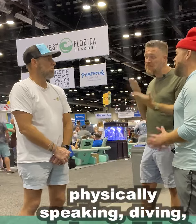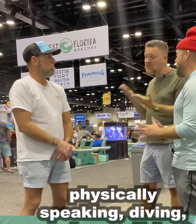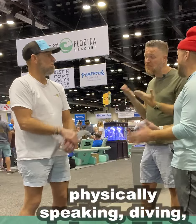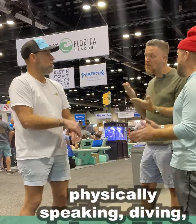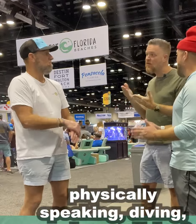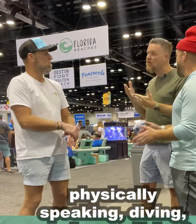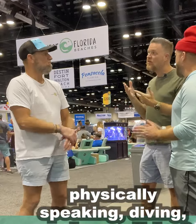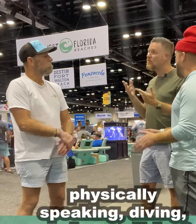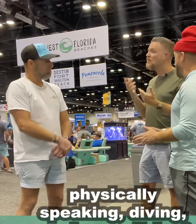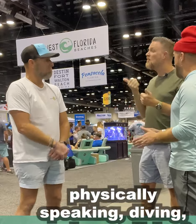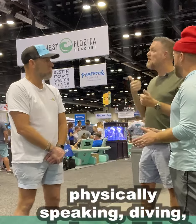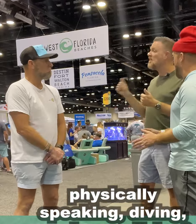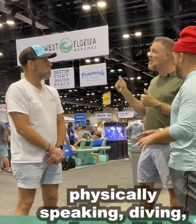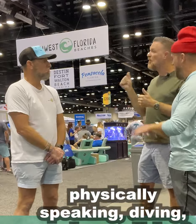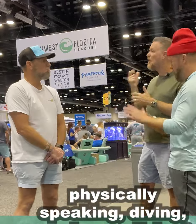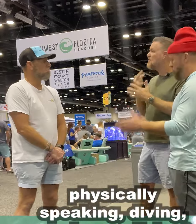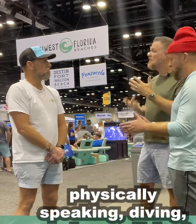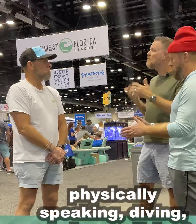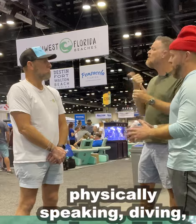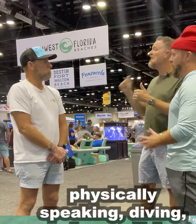Physically speaking, diving, you know, and diving.